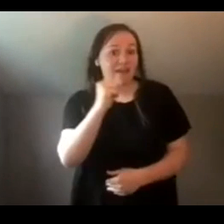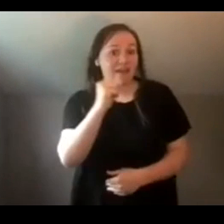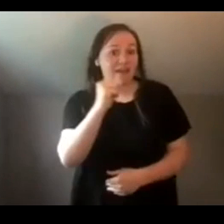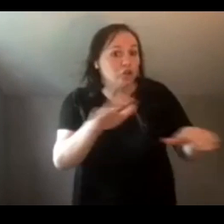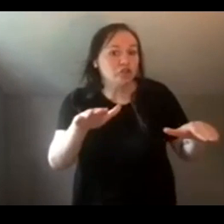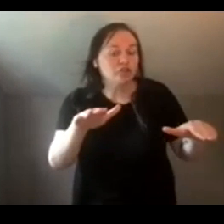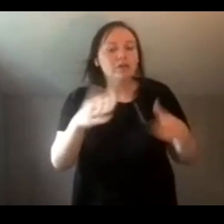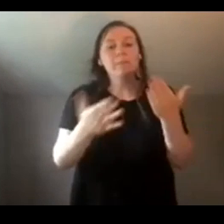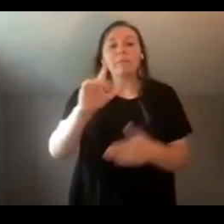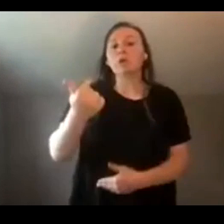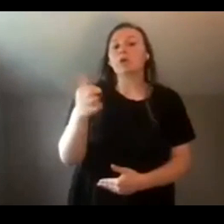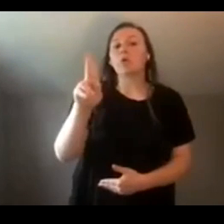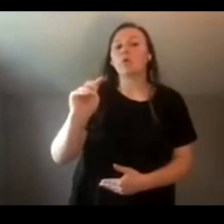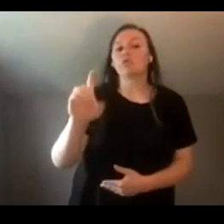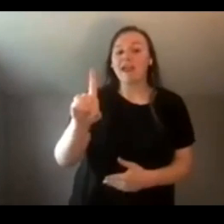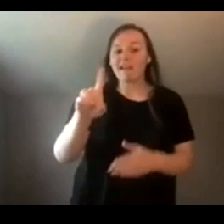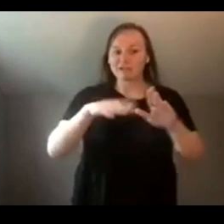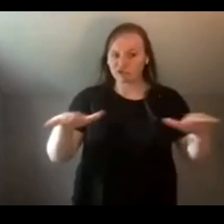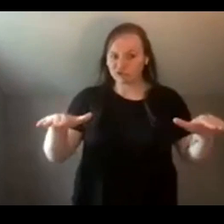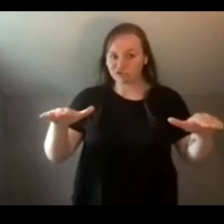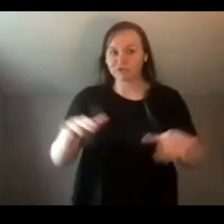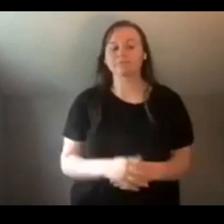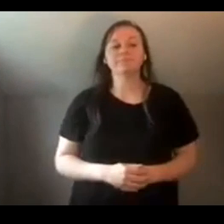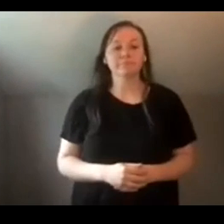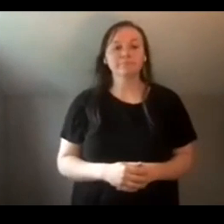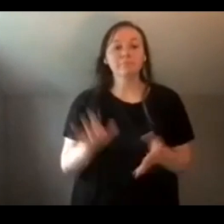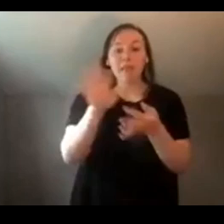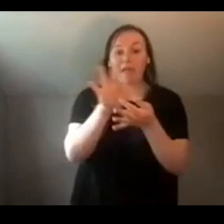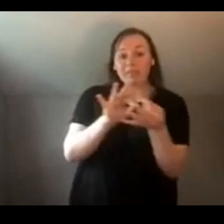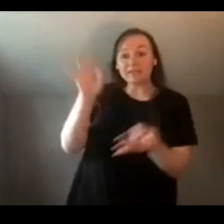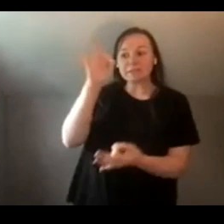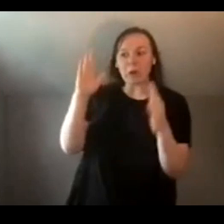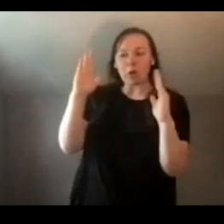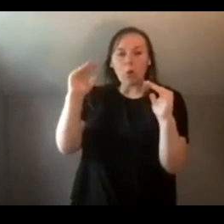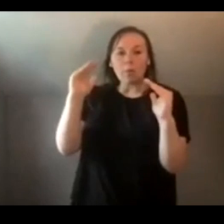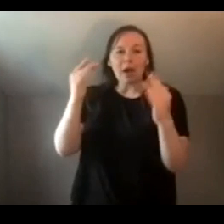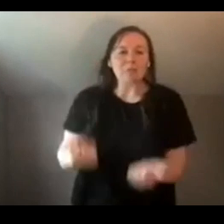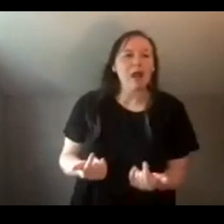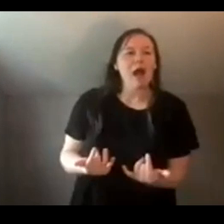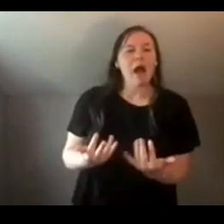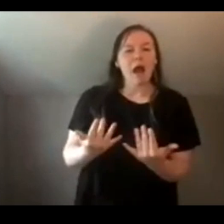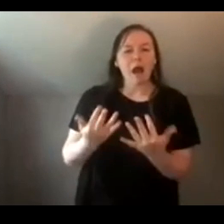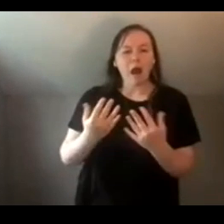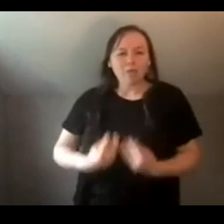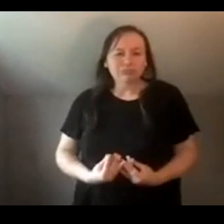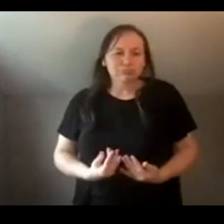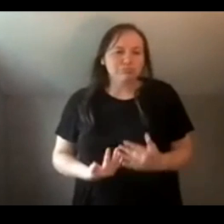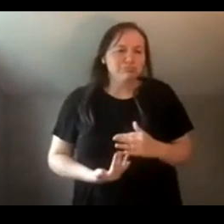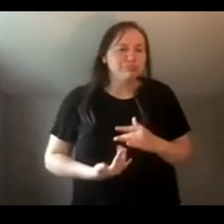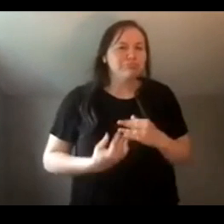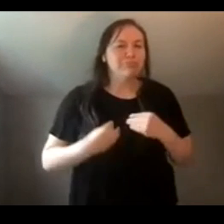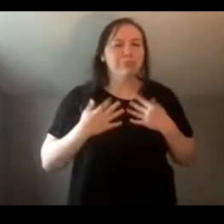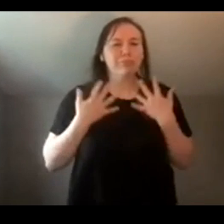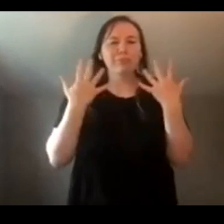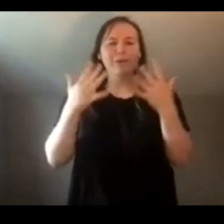children's children. The spirit of hope burns bright and glows in the darkest of places,